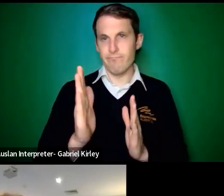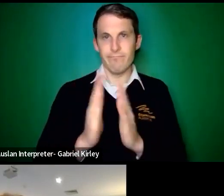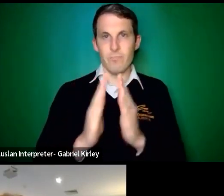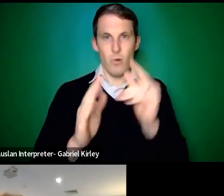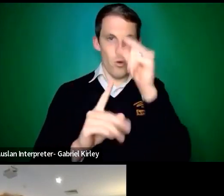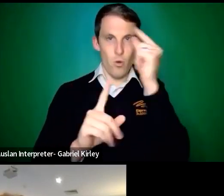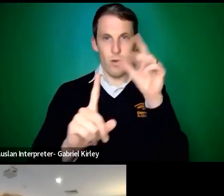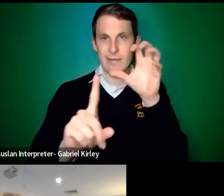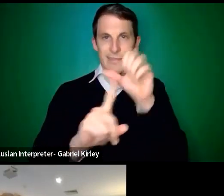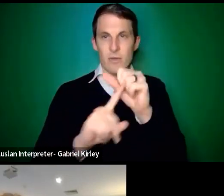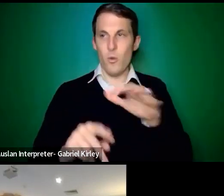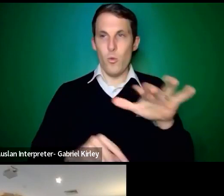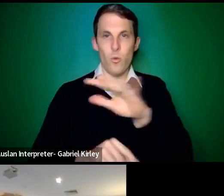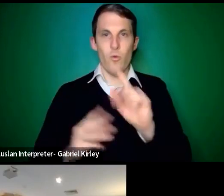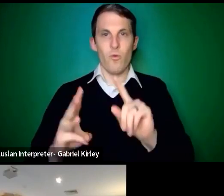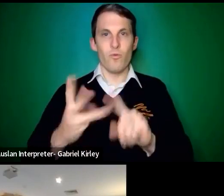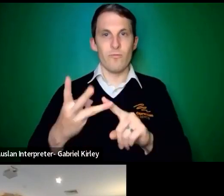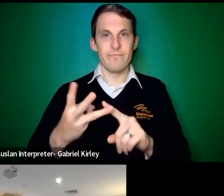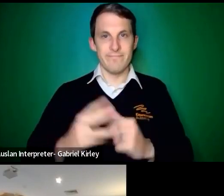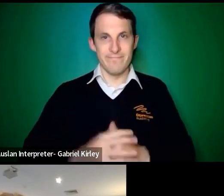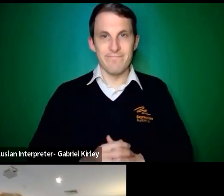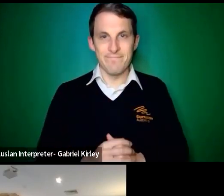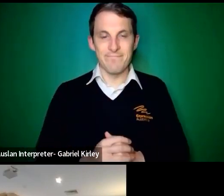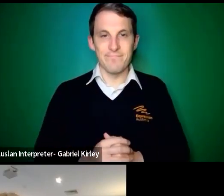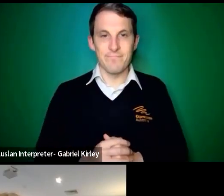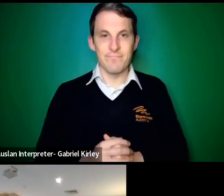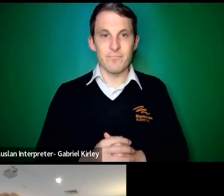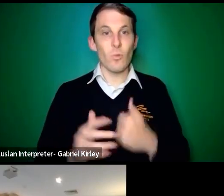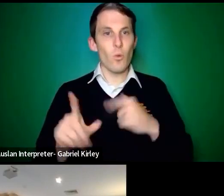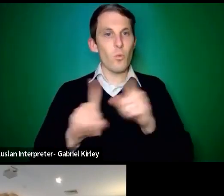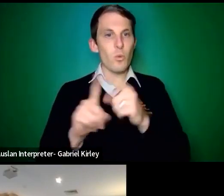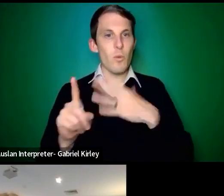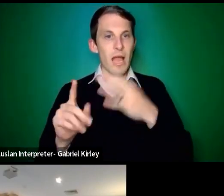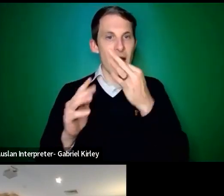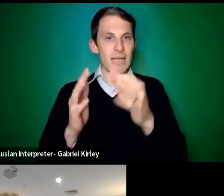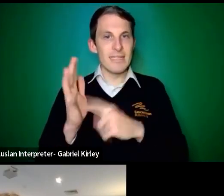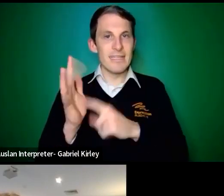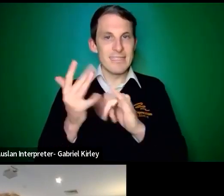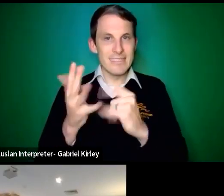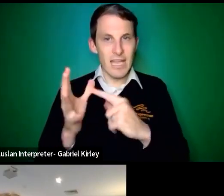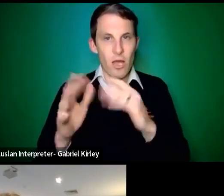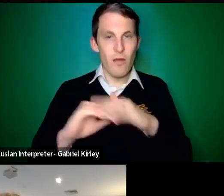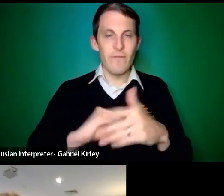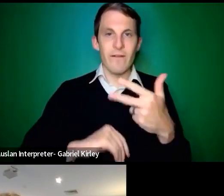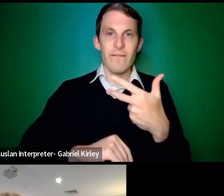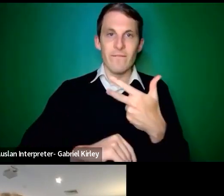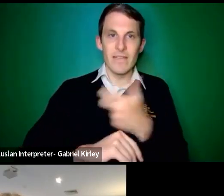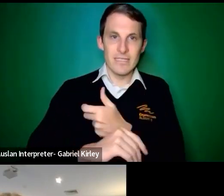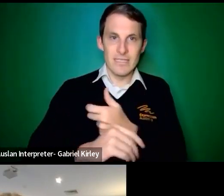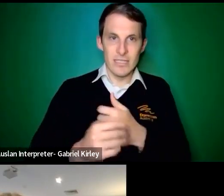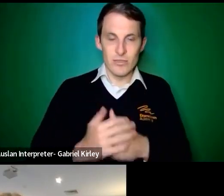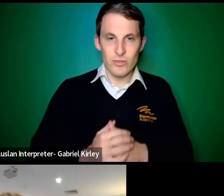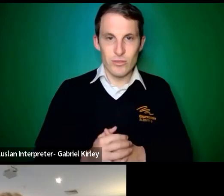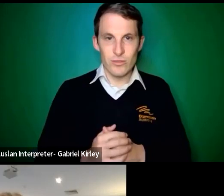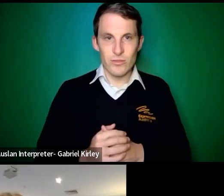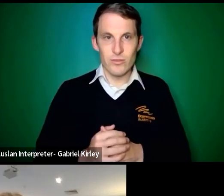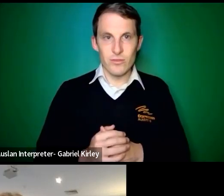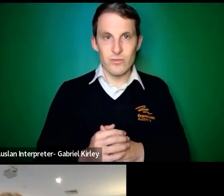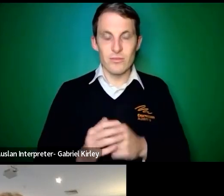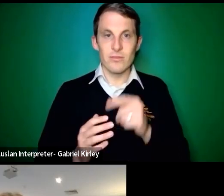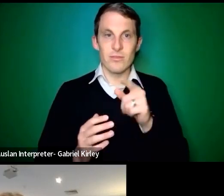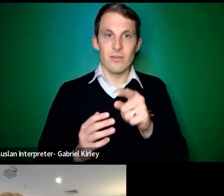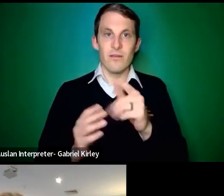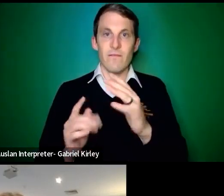goals for boostering. And Lisa, another question to you around the vaccinations for 5 to 11s, which only